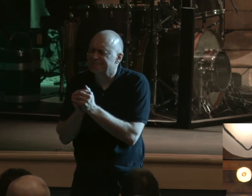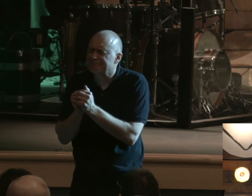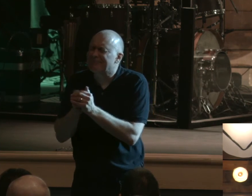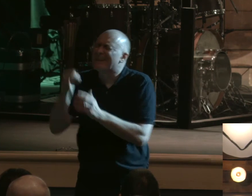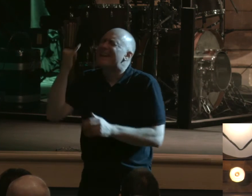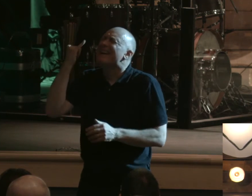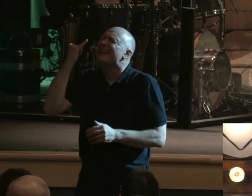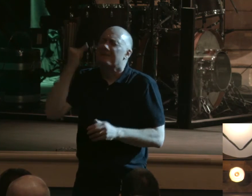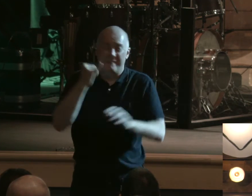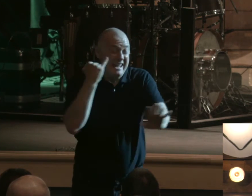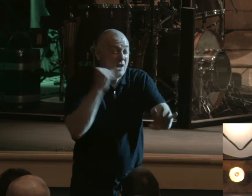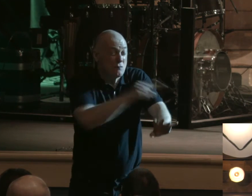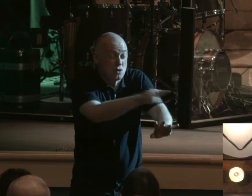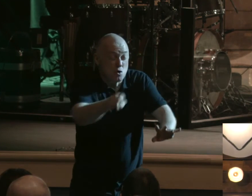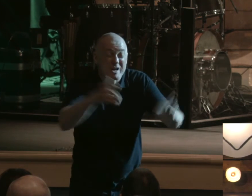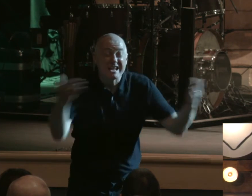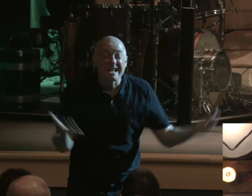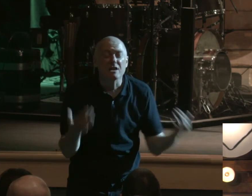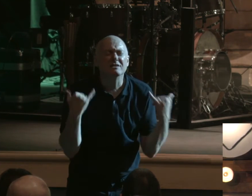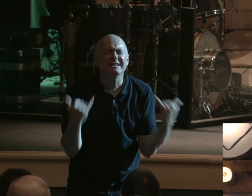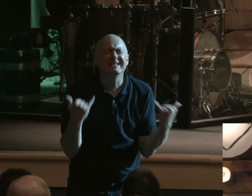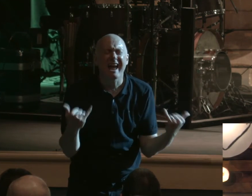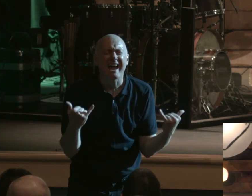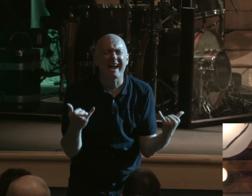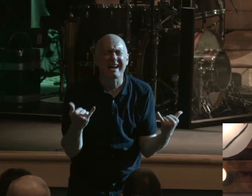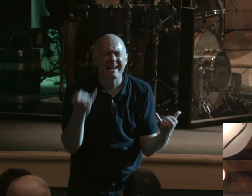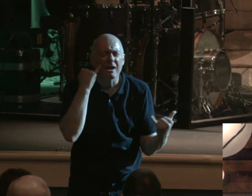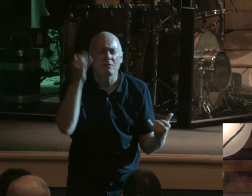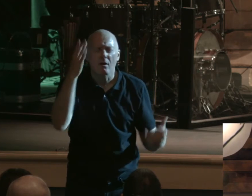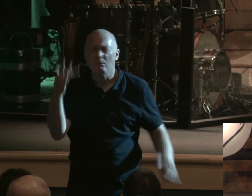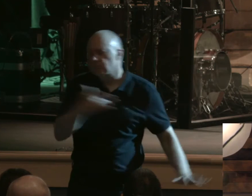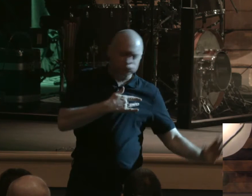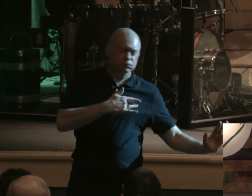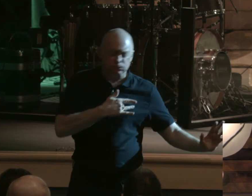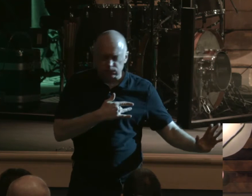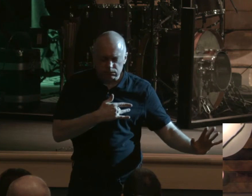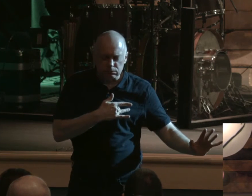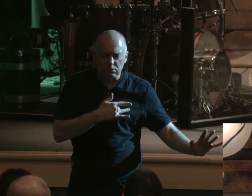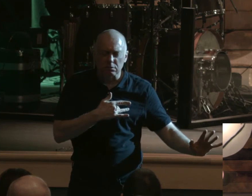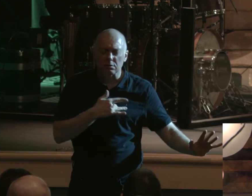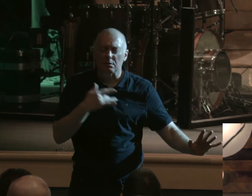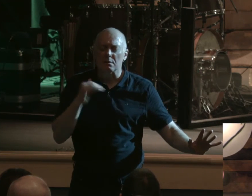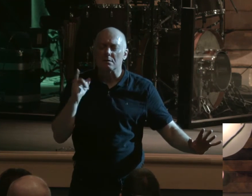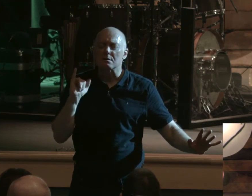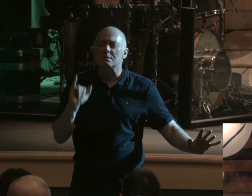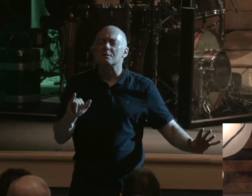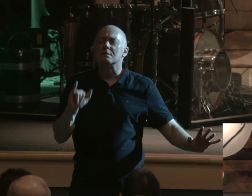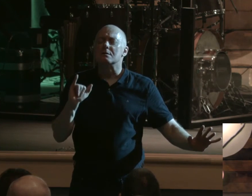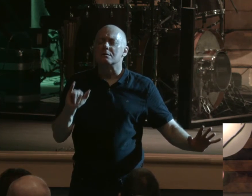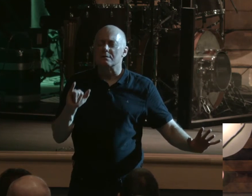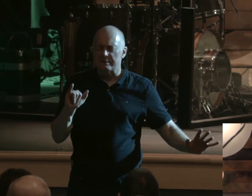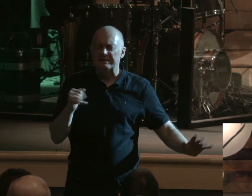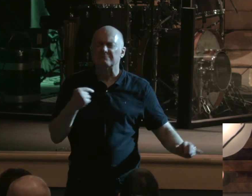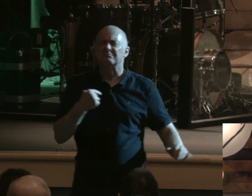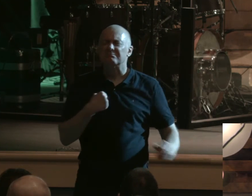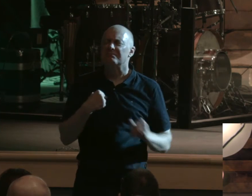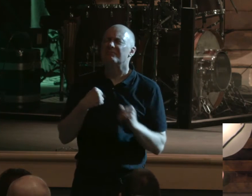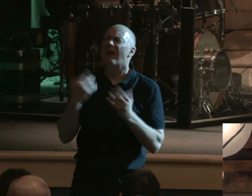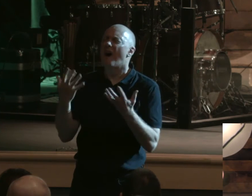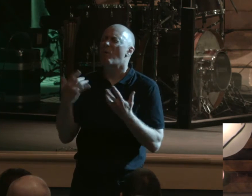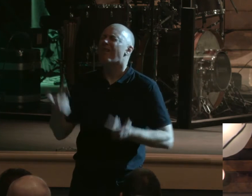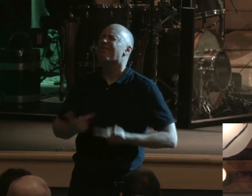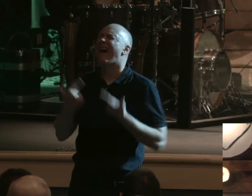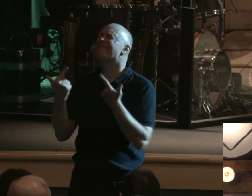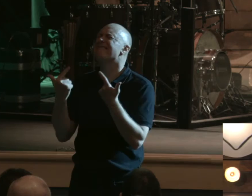If you are here today and God is opening up your eyes and you desire life and you do not desire